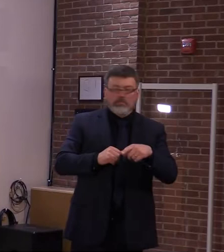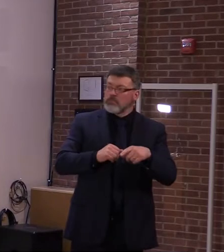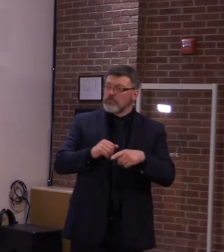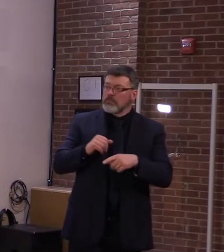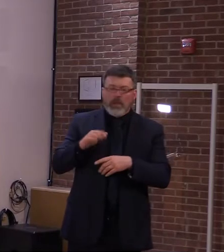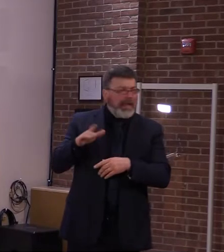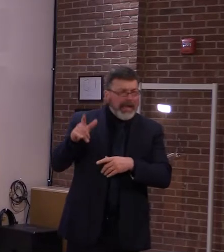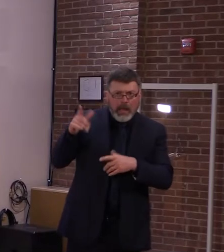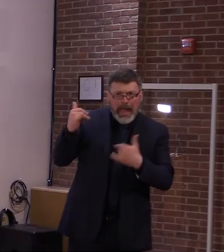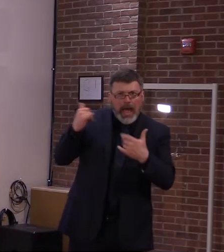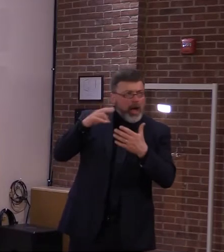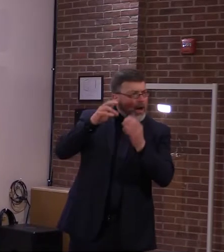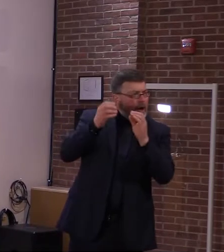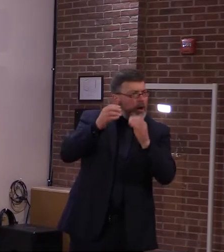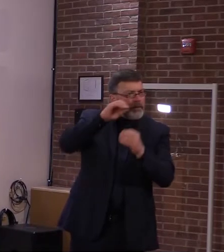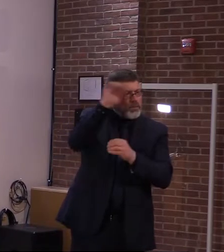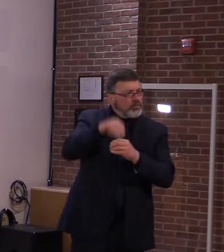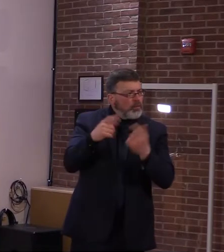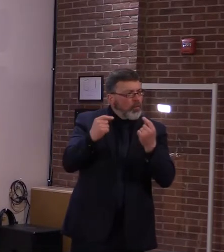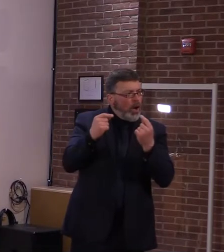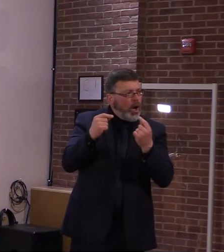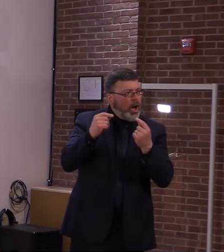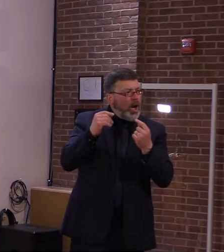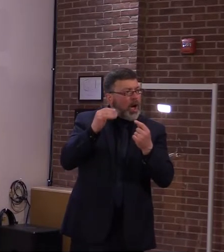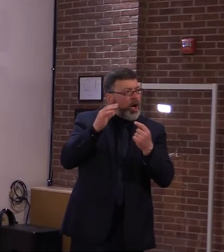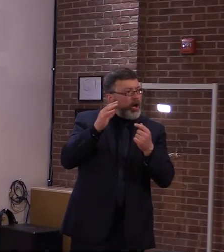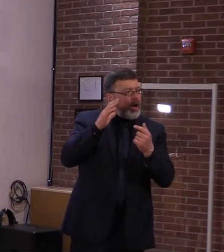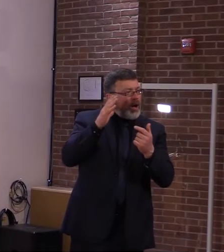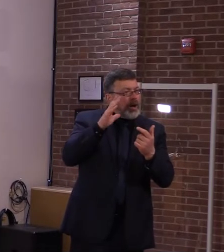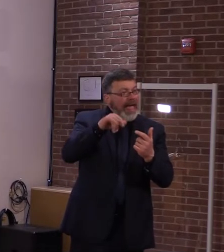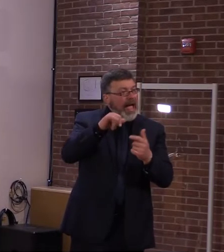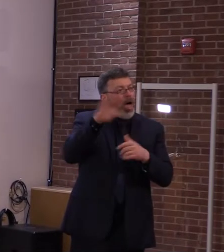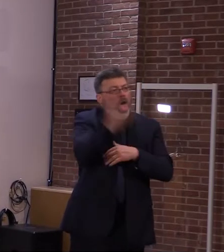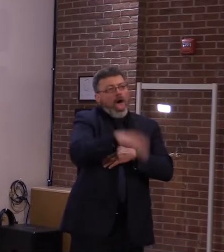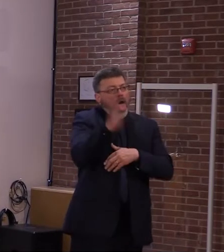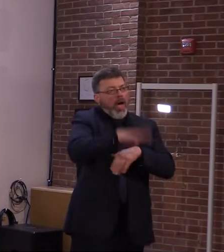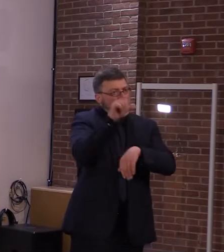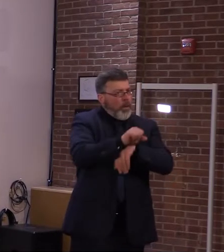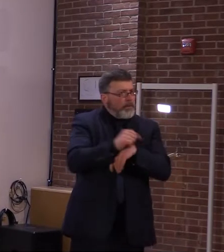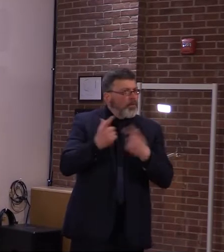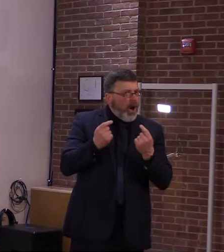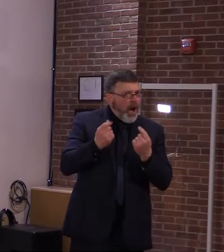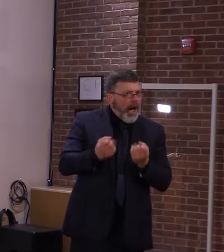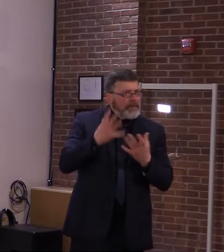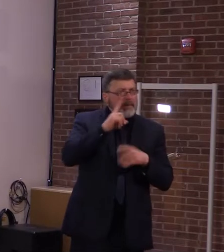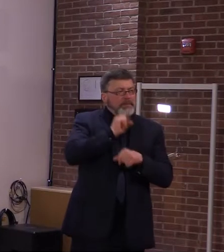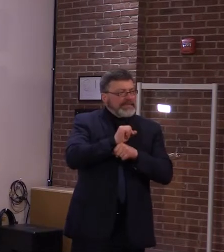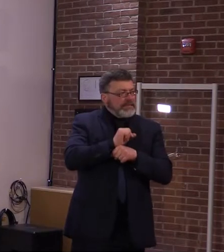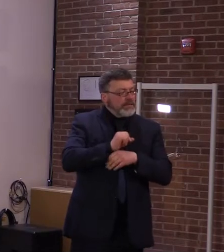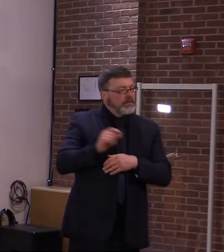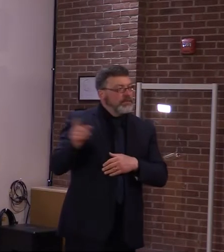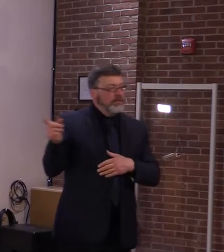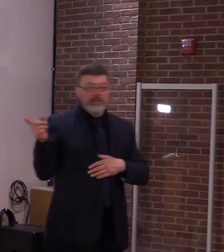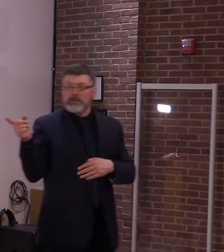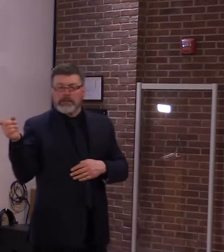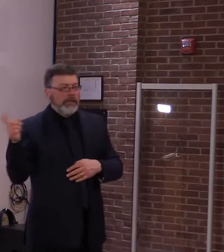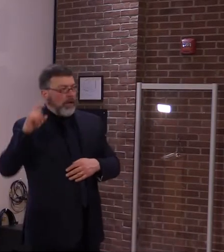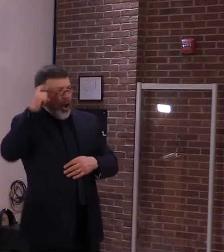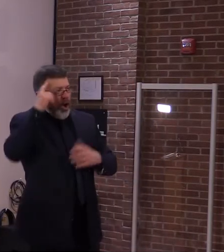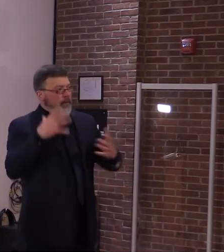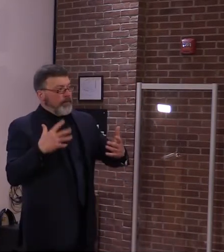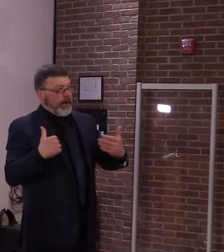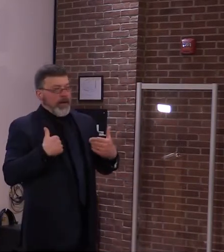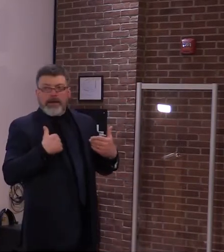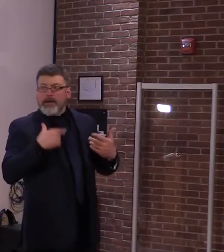Vermonters? I don't know. To show up for vaccines. Yeah, I don't know if we have those. Yeah, I'm not sure that we